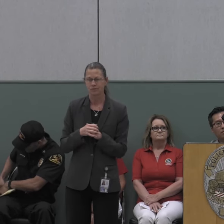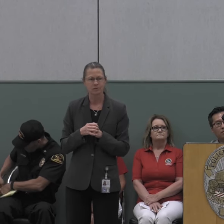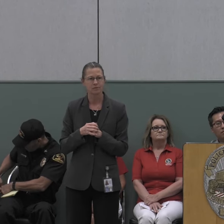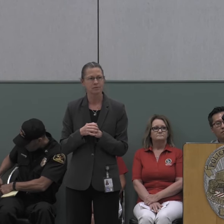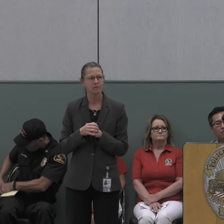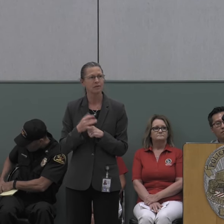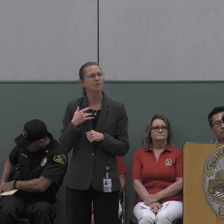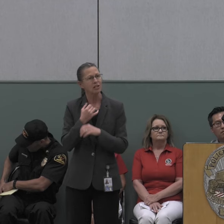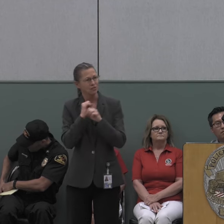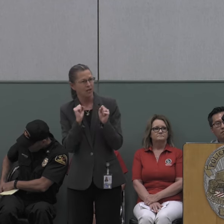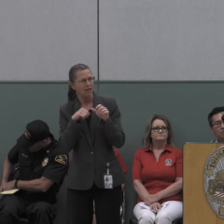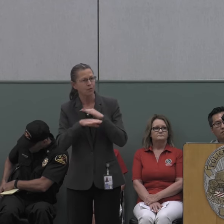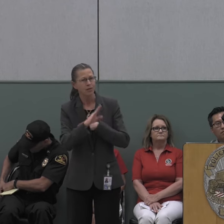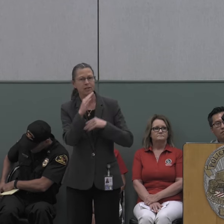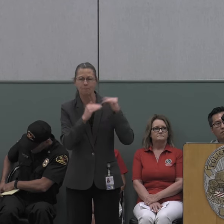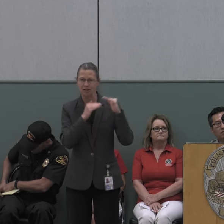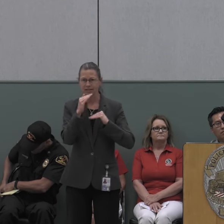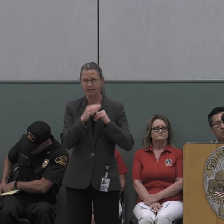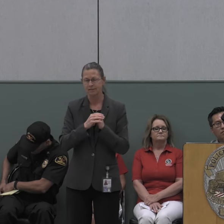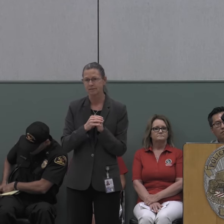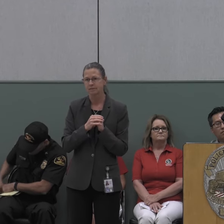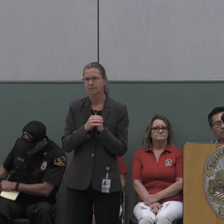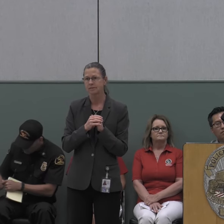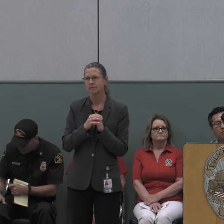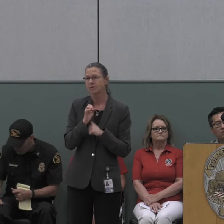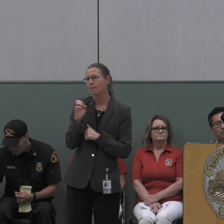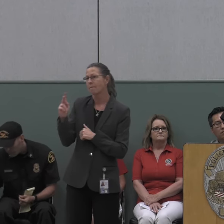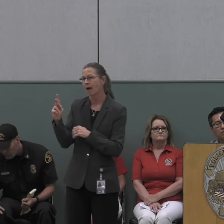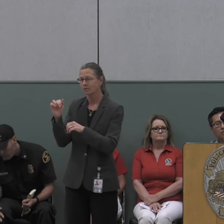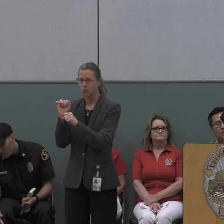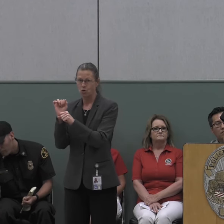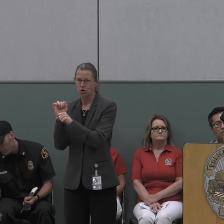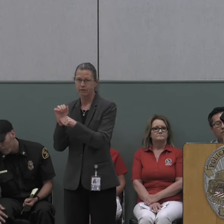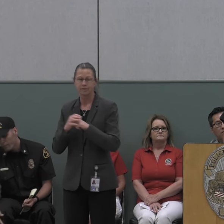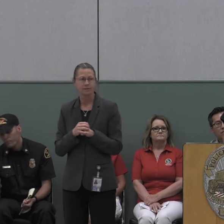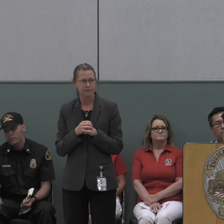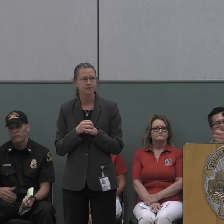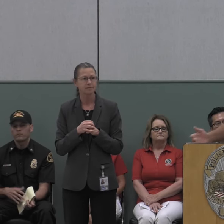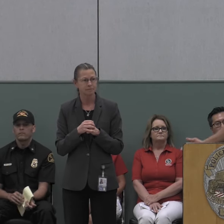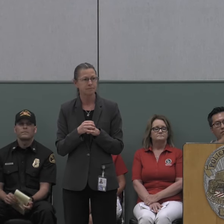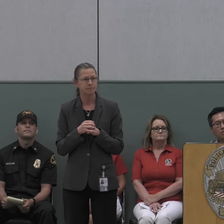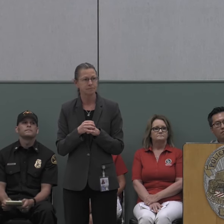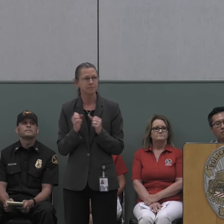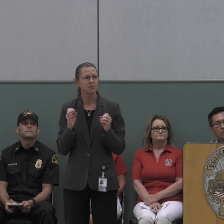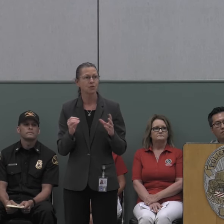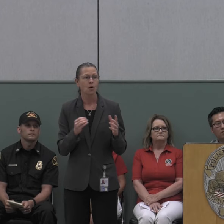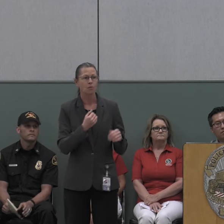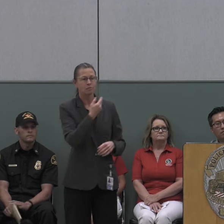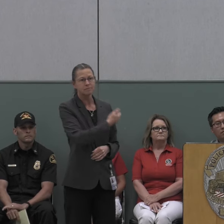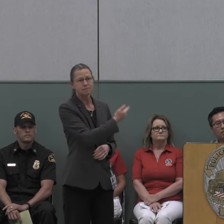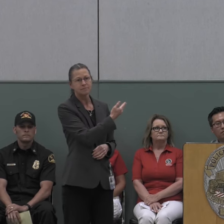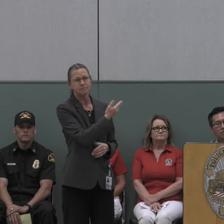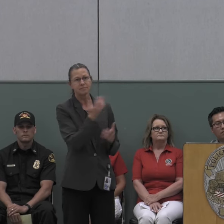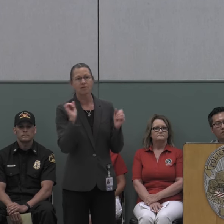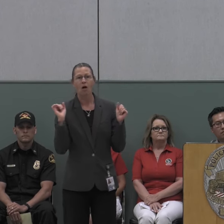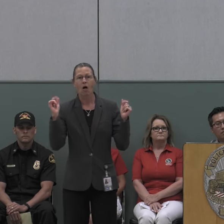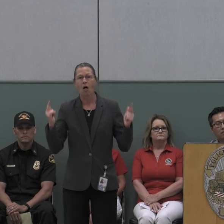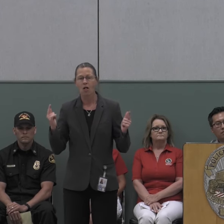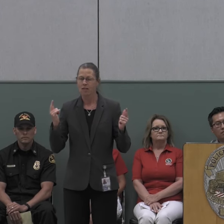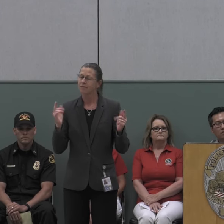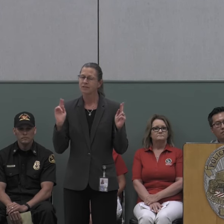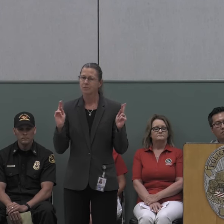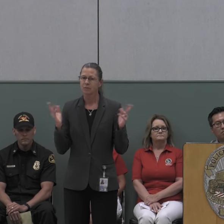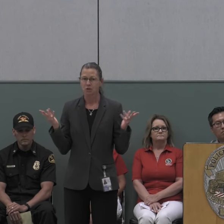inside a building, being okay going back to work. So all of these people up here are here for you